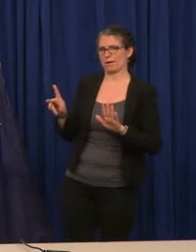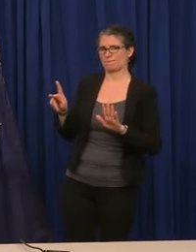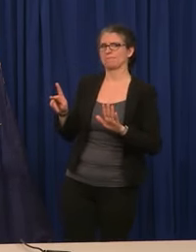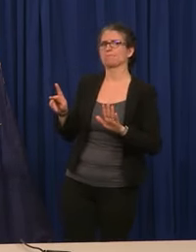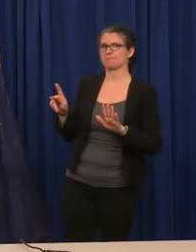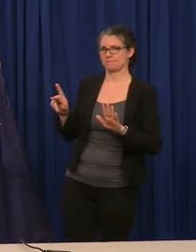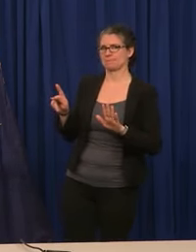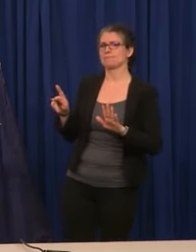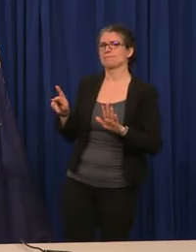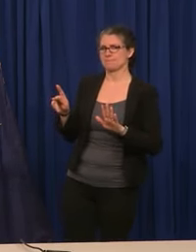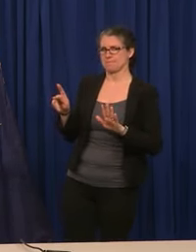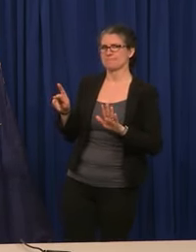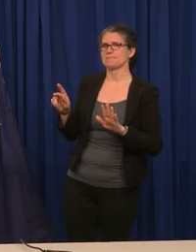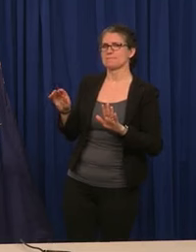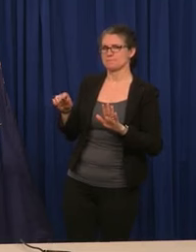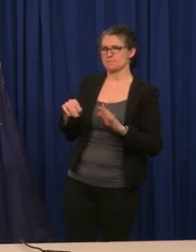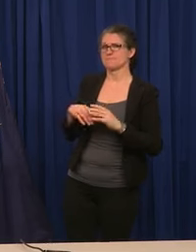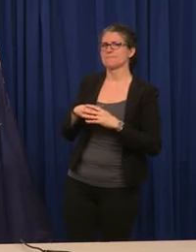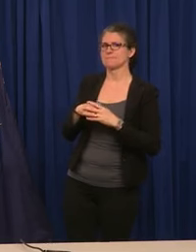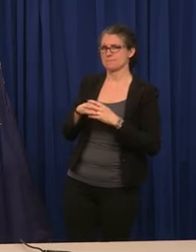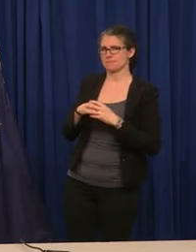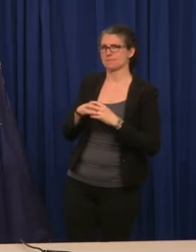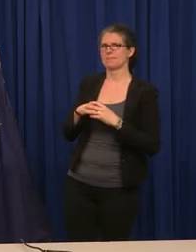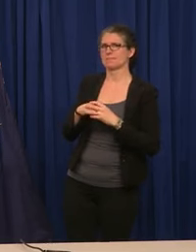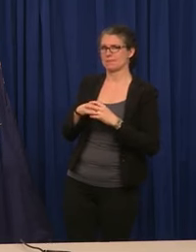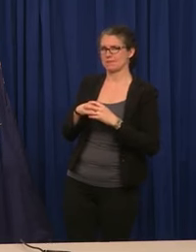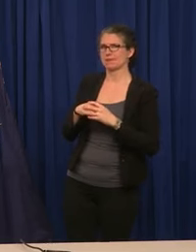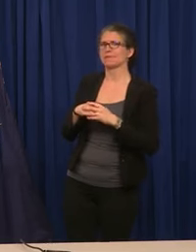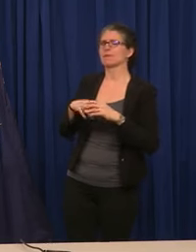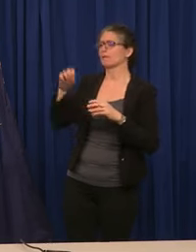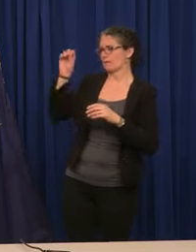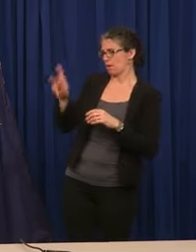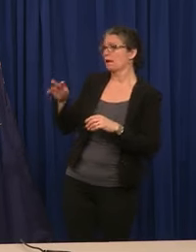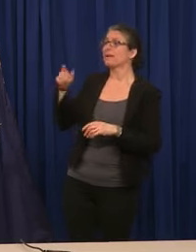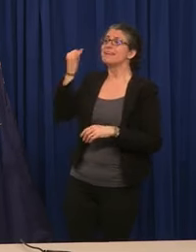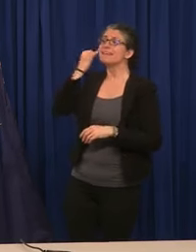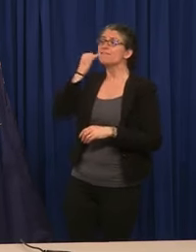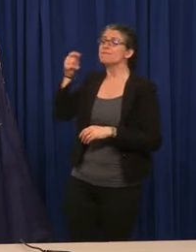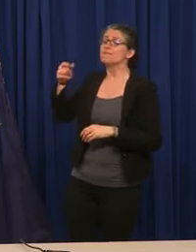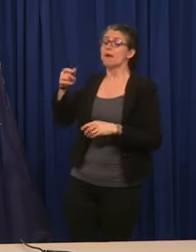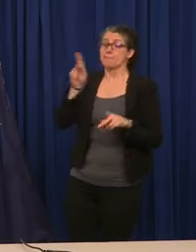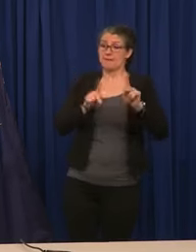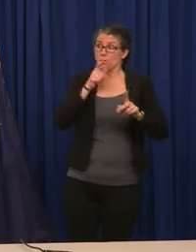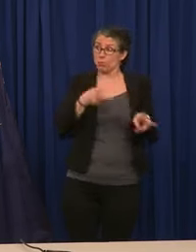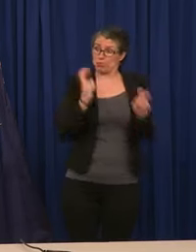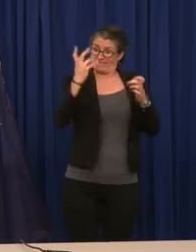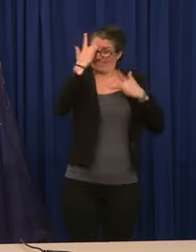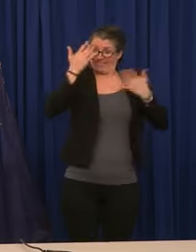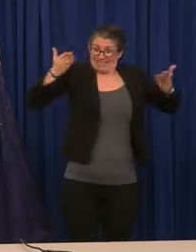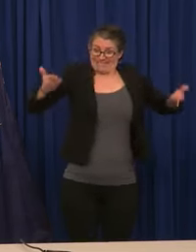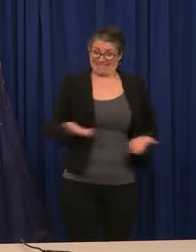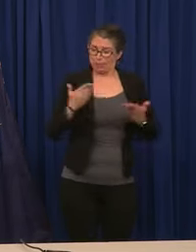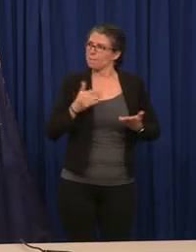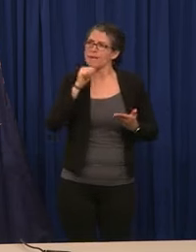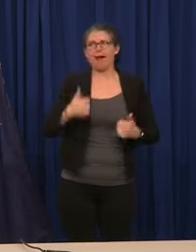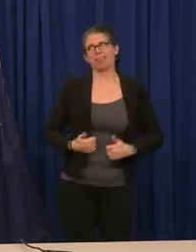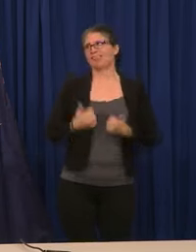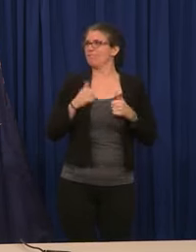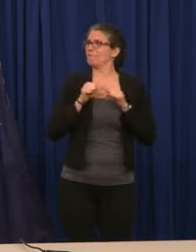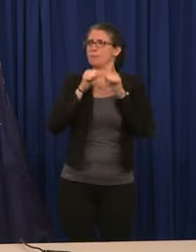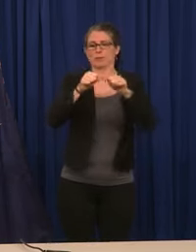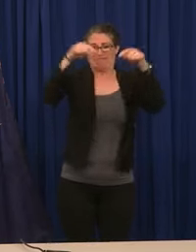treat everyone that includes non-residents and residents? Great. So Allison's question is around our